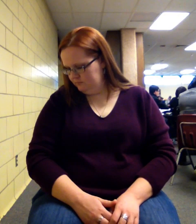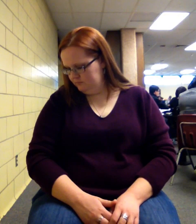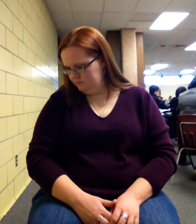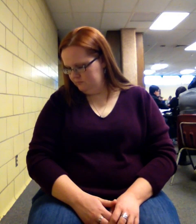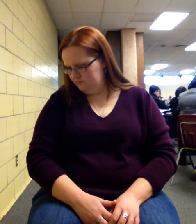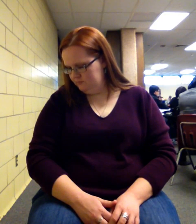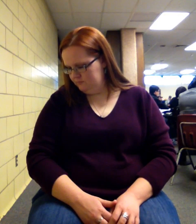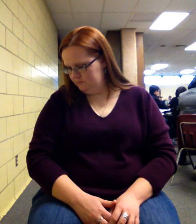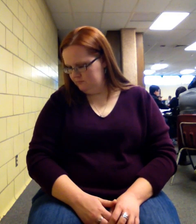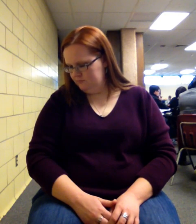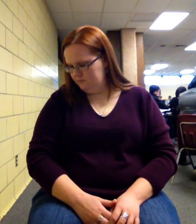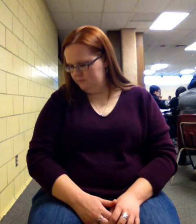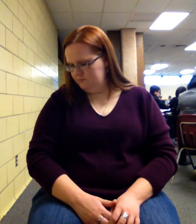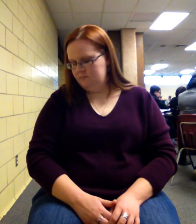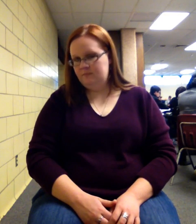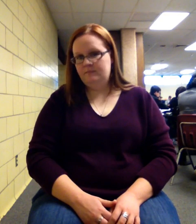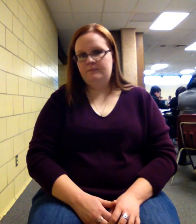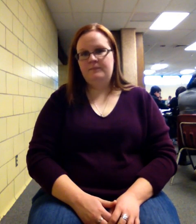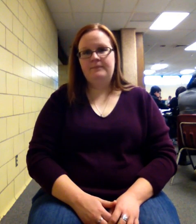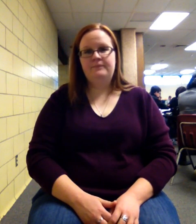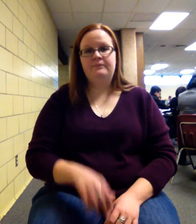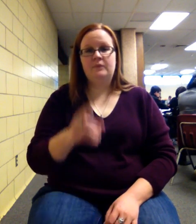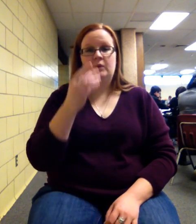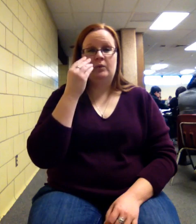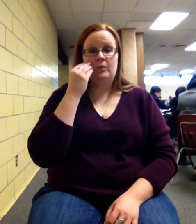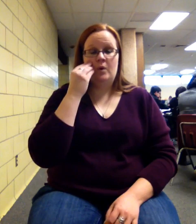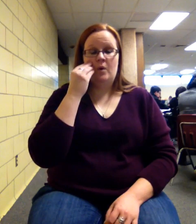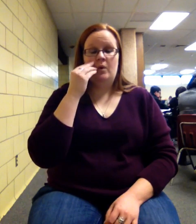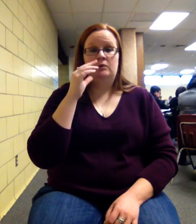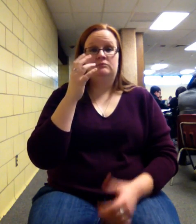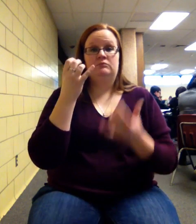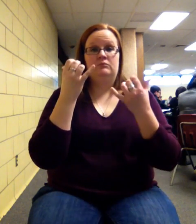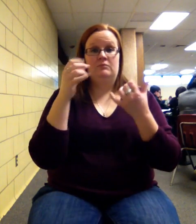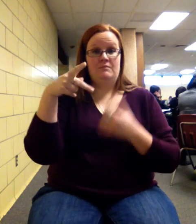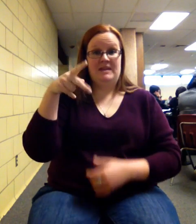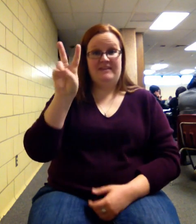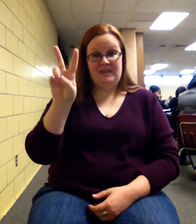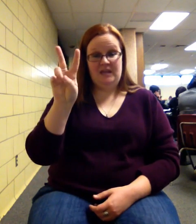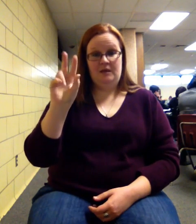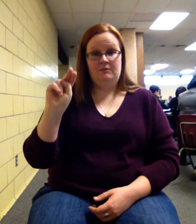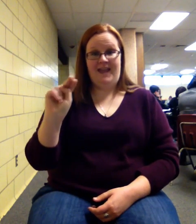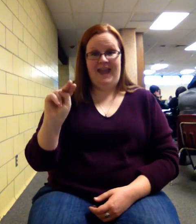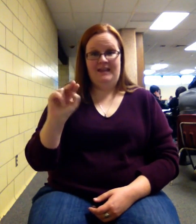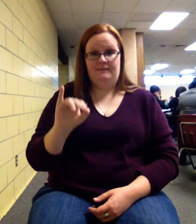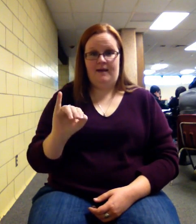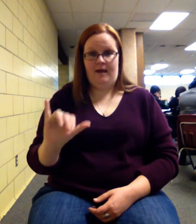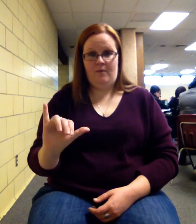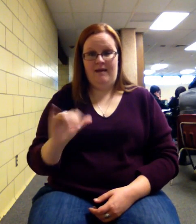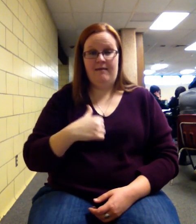So we know present value, we know N, and we know IY. Okay, so that's 3 variables. I said you have to know 4 variables to